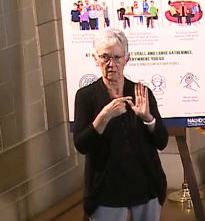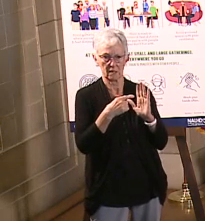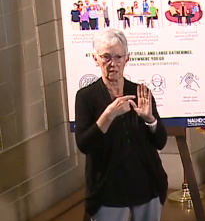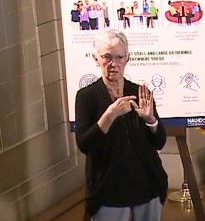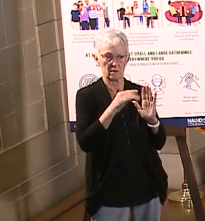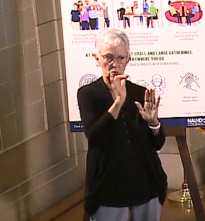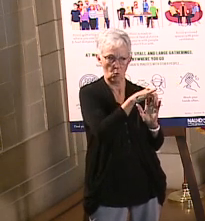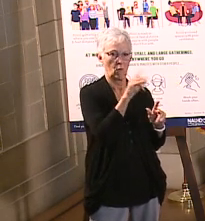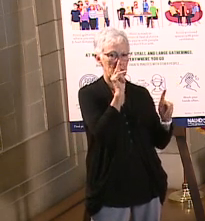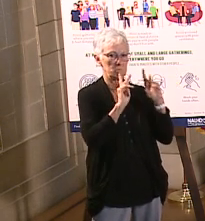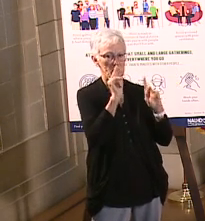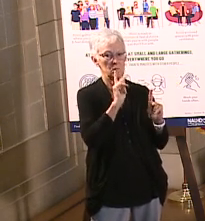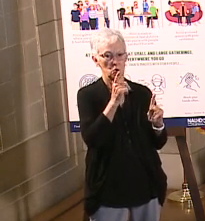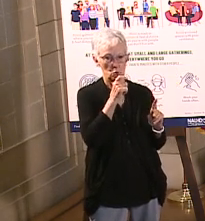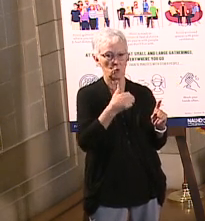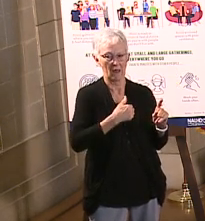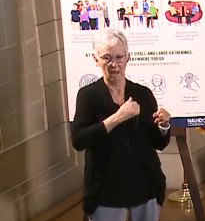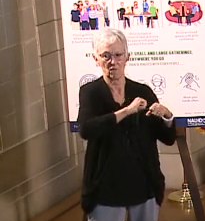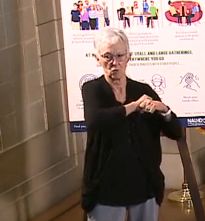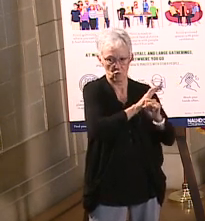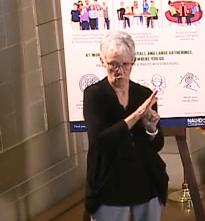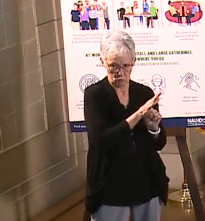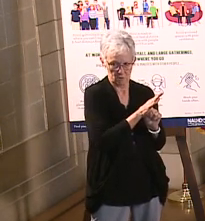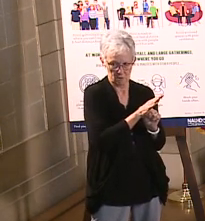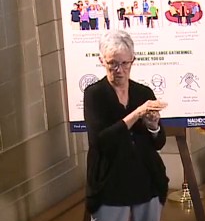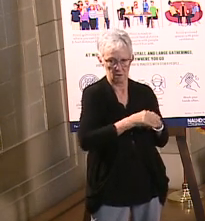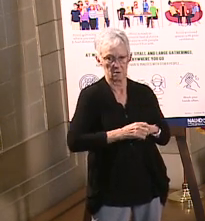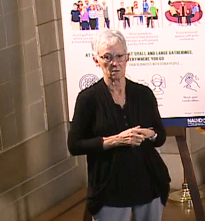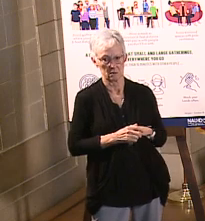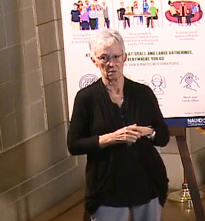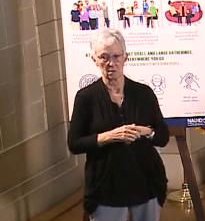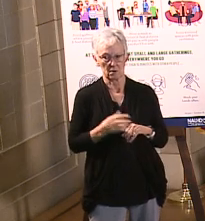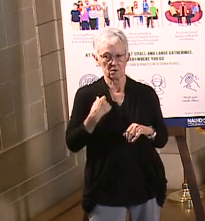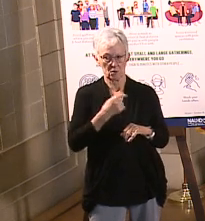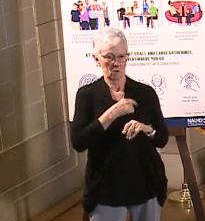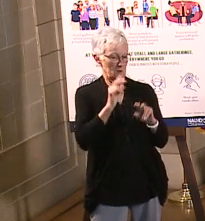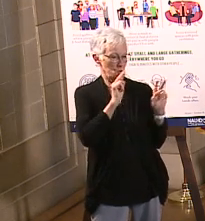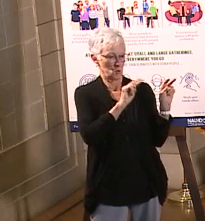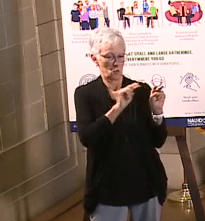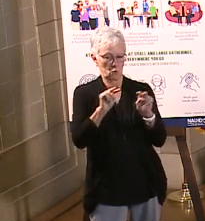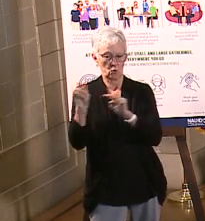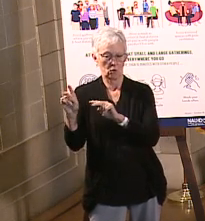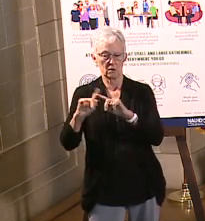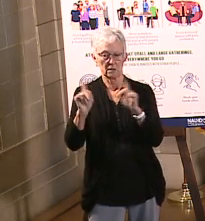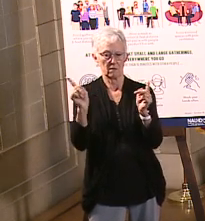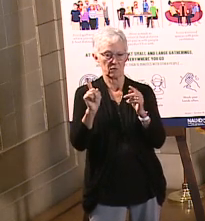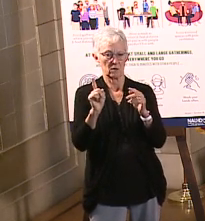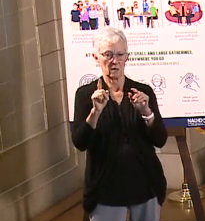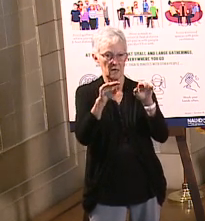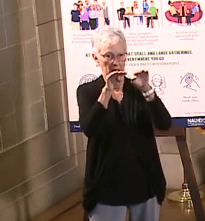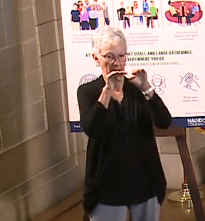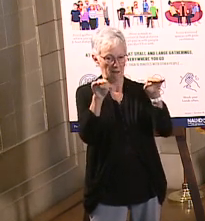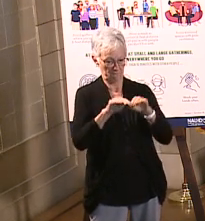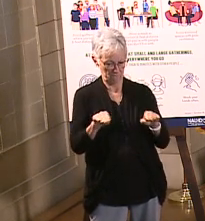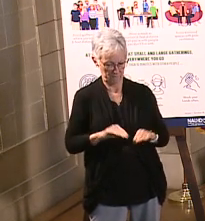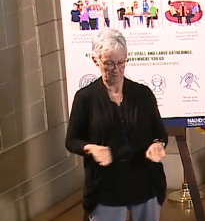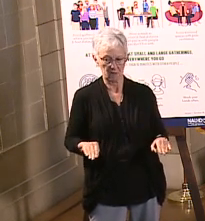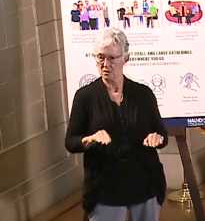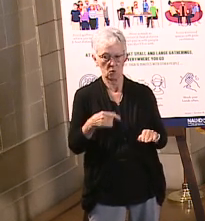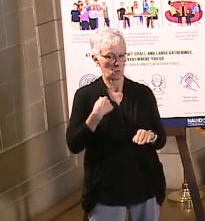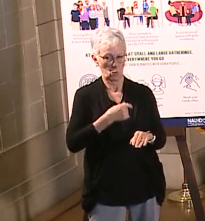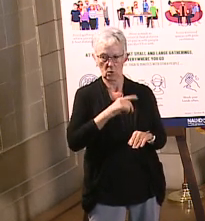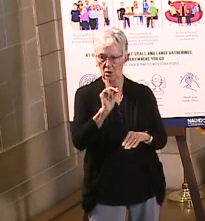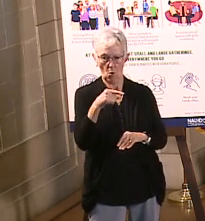not only the overall hospital capacity right now, but where we set these different levels for phases is on coronavirus patients